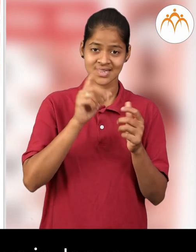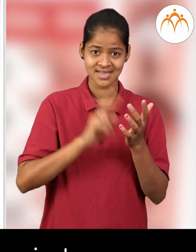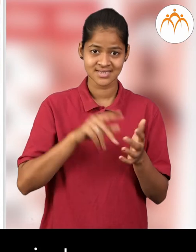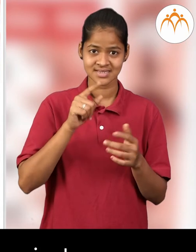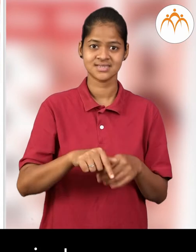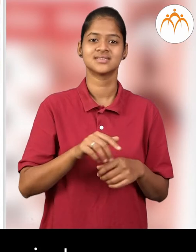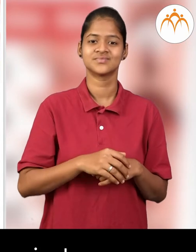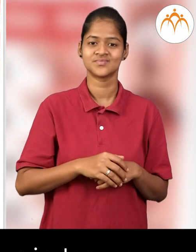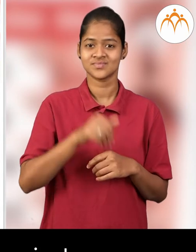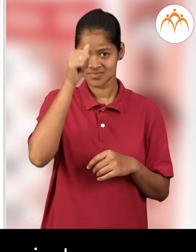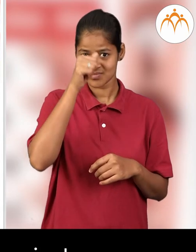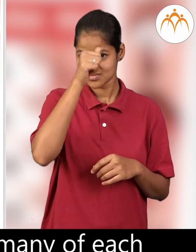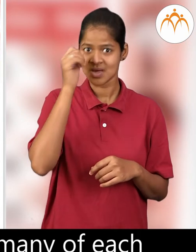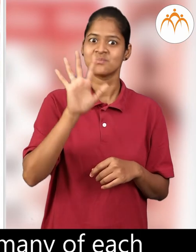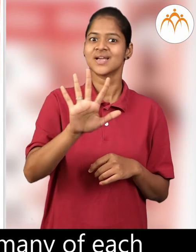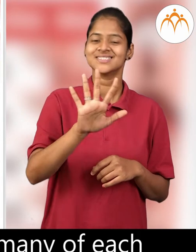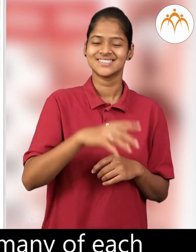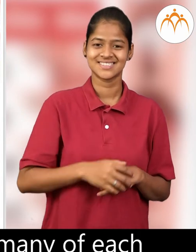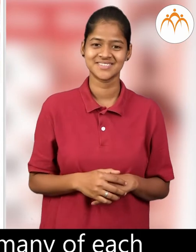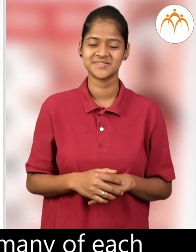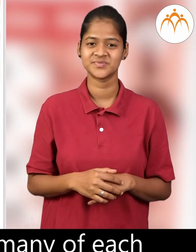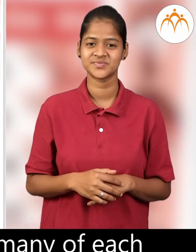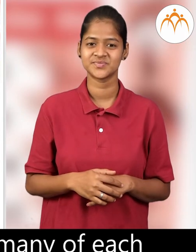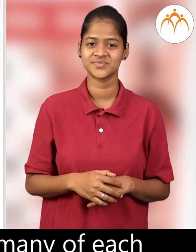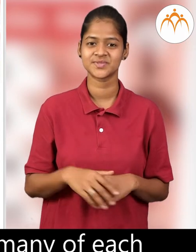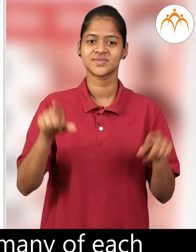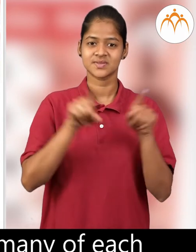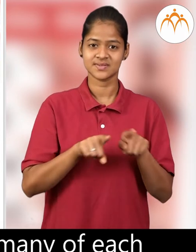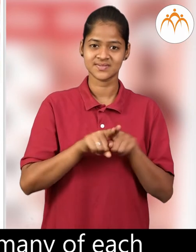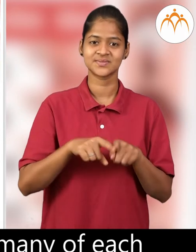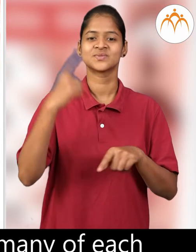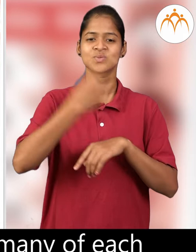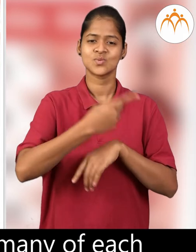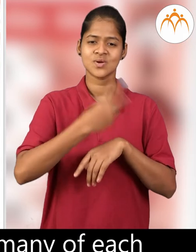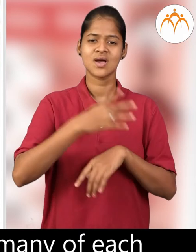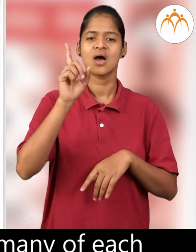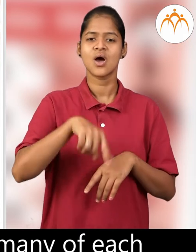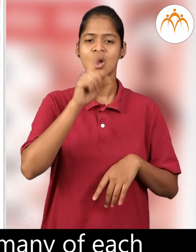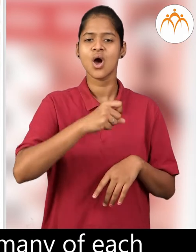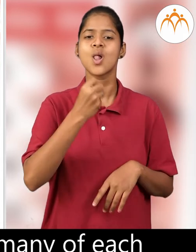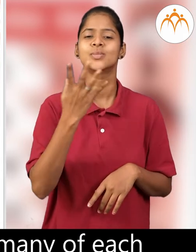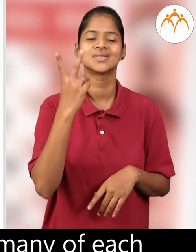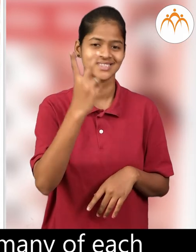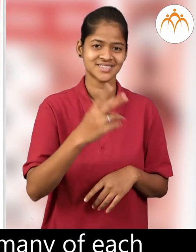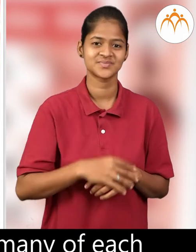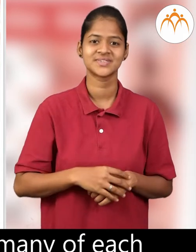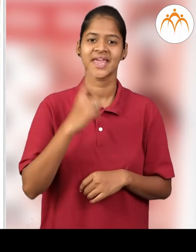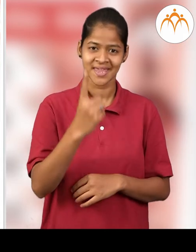January. Now, let us count how many of each day are there? 1,